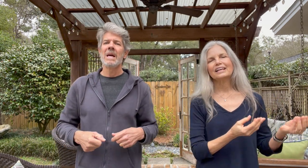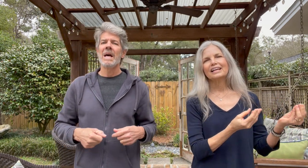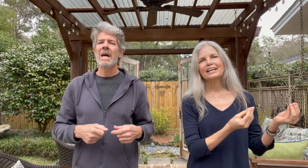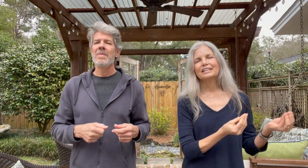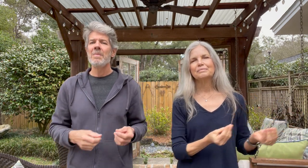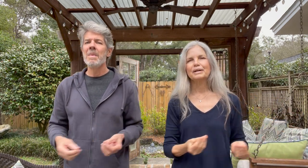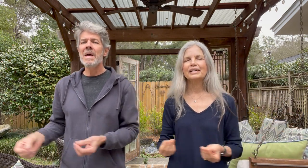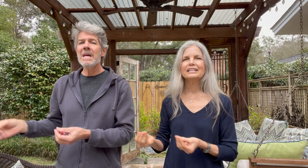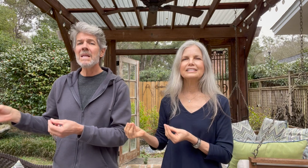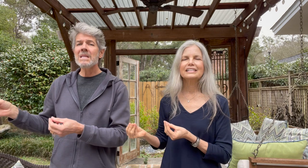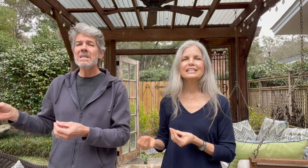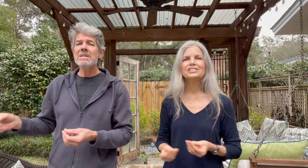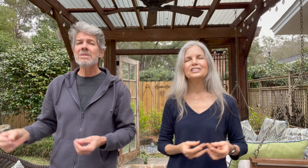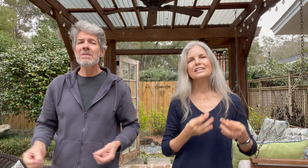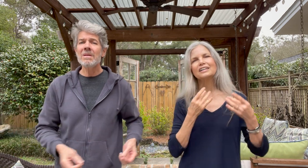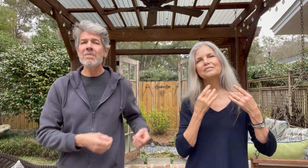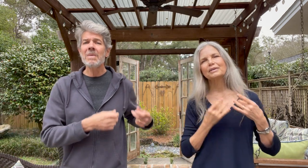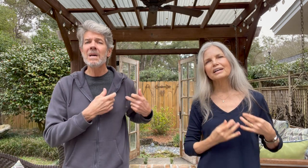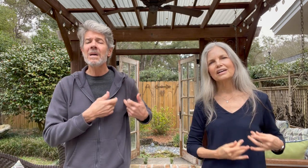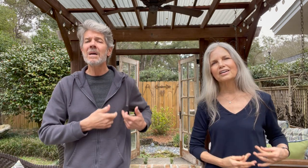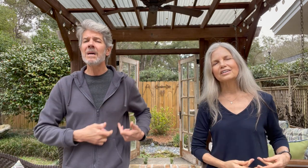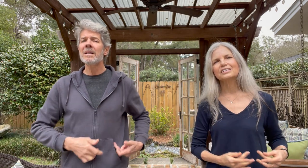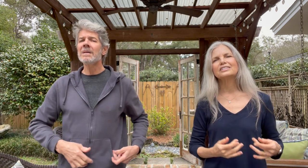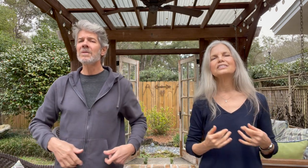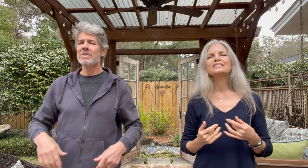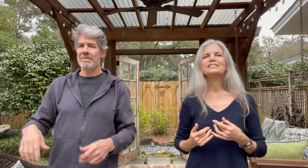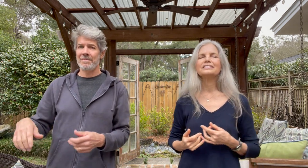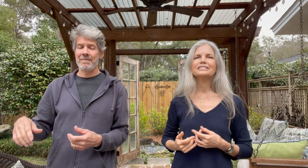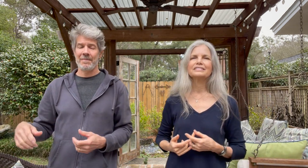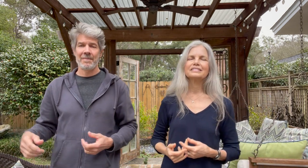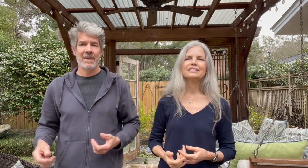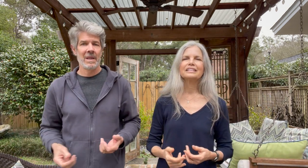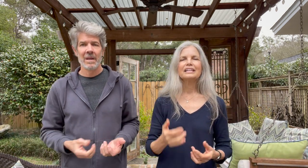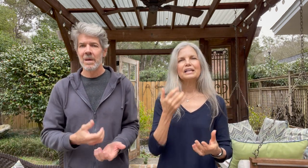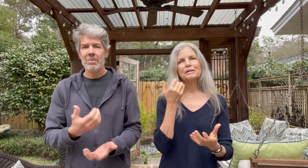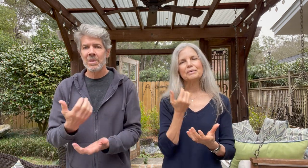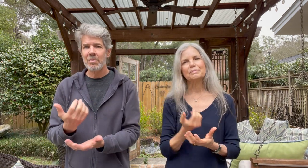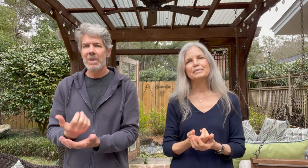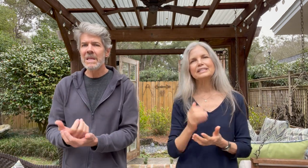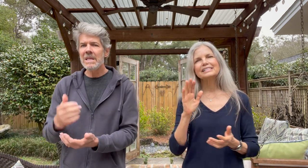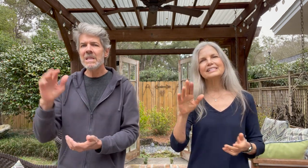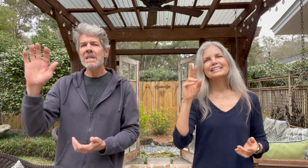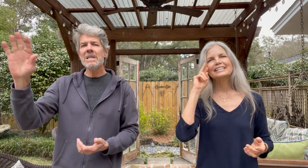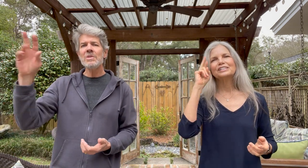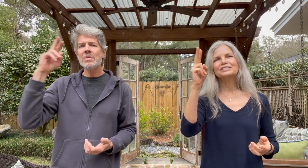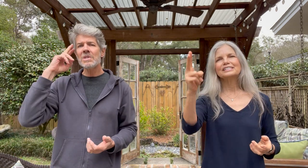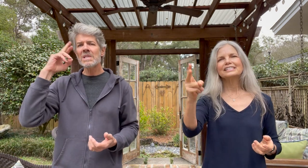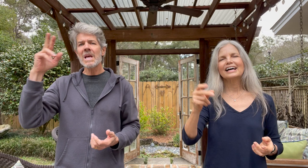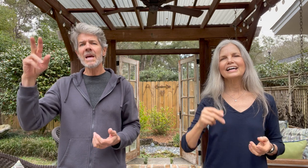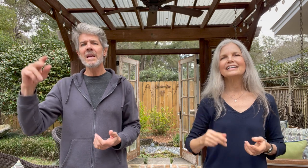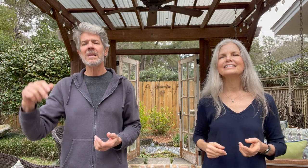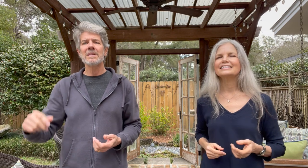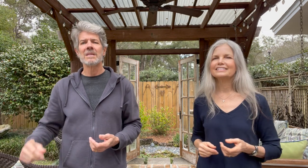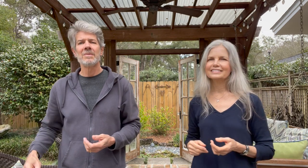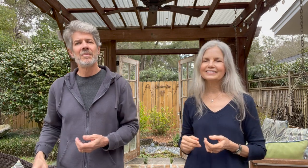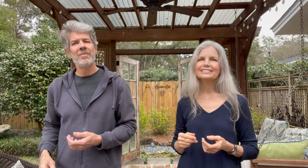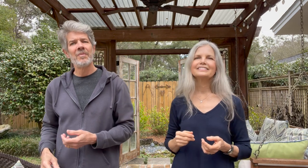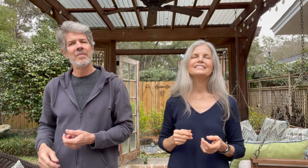and the meditation of my heart be pleasing in your sight.